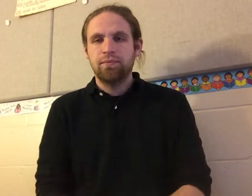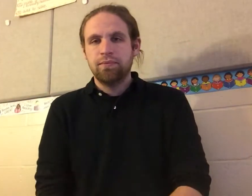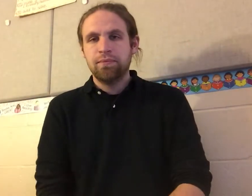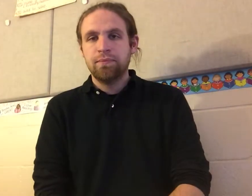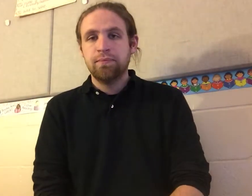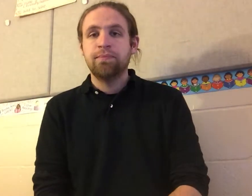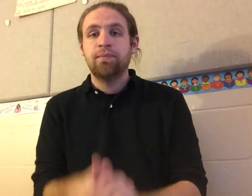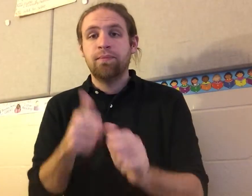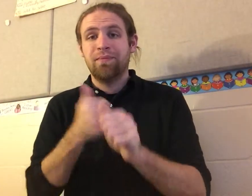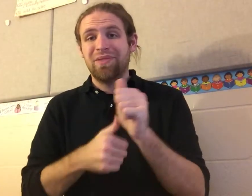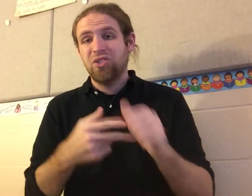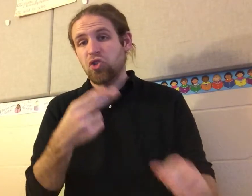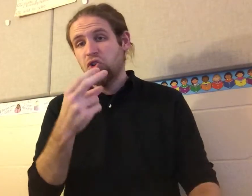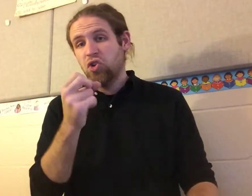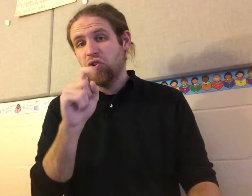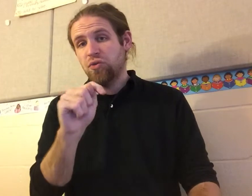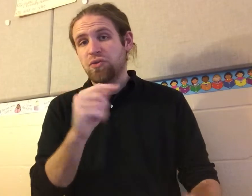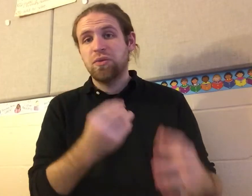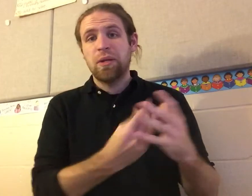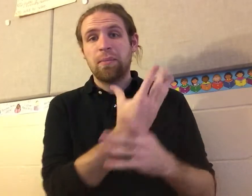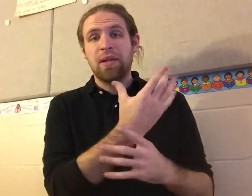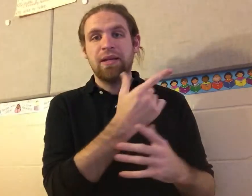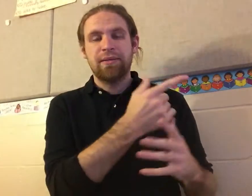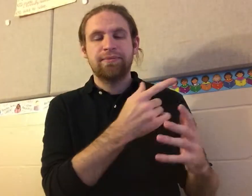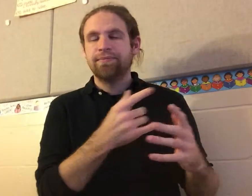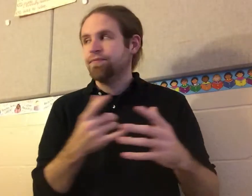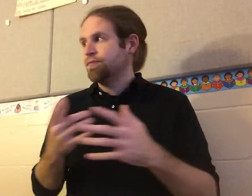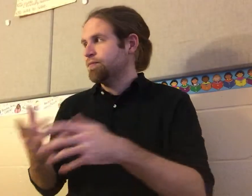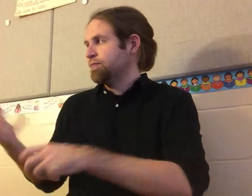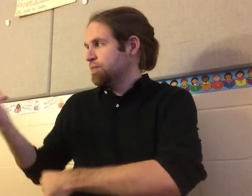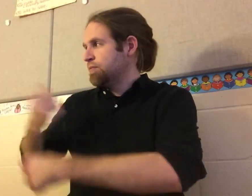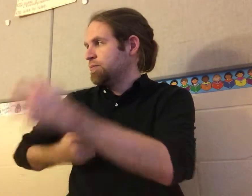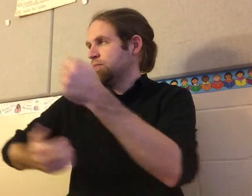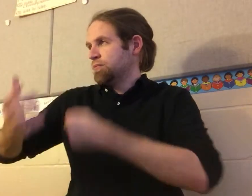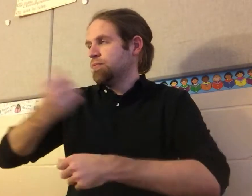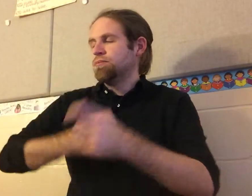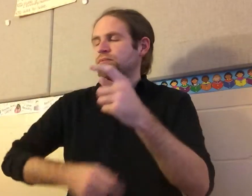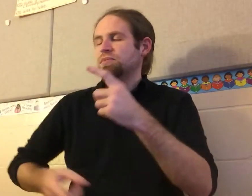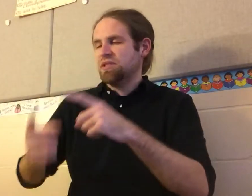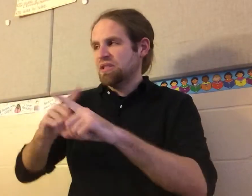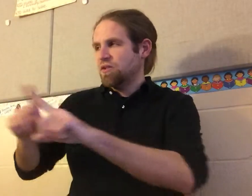Each host plant attracts different types of insects.